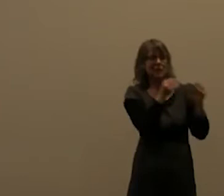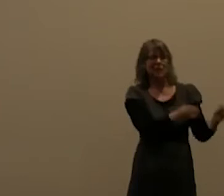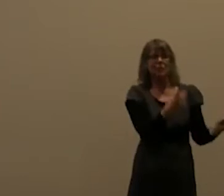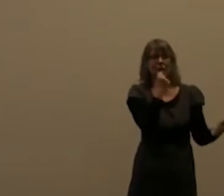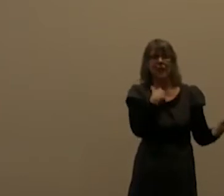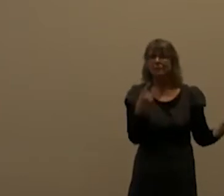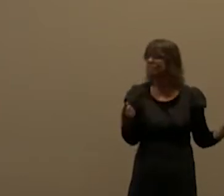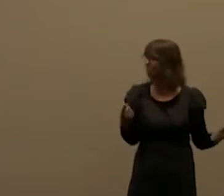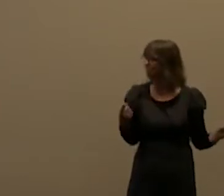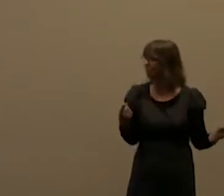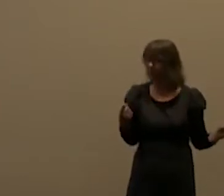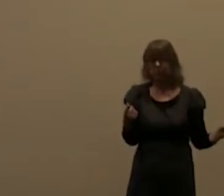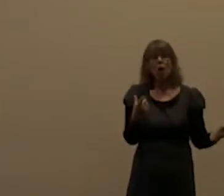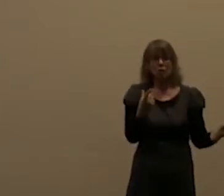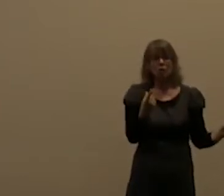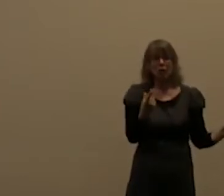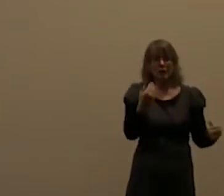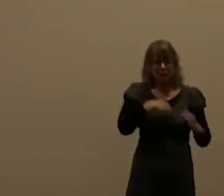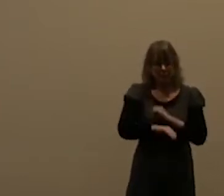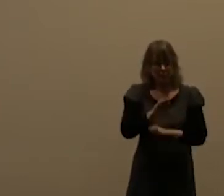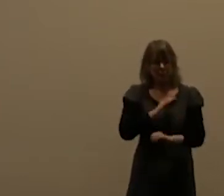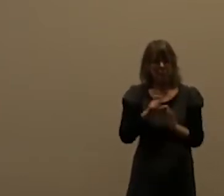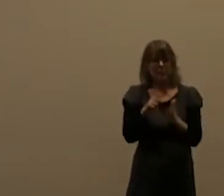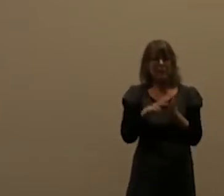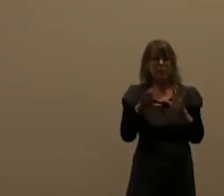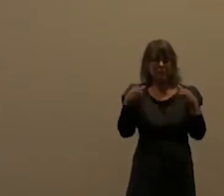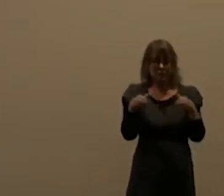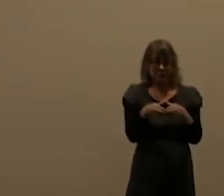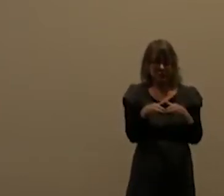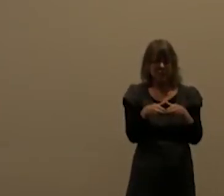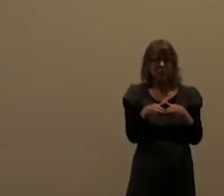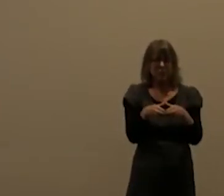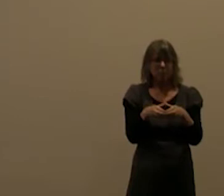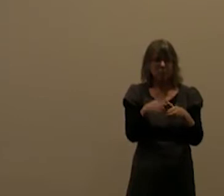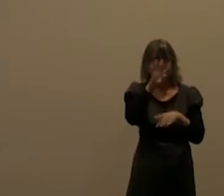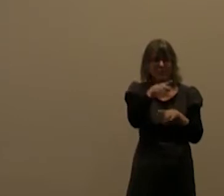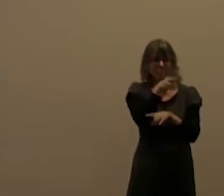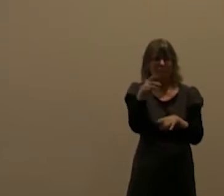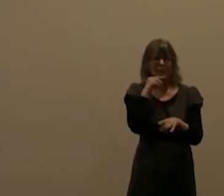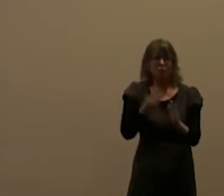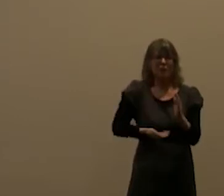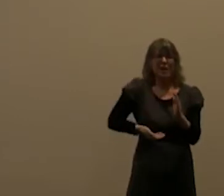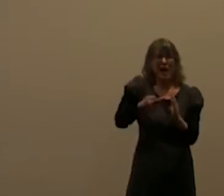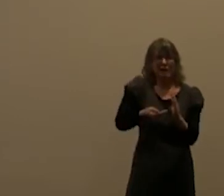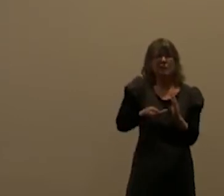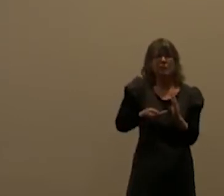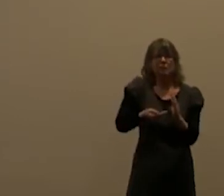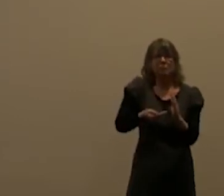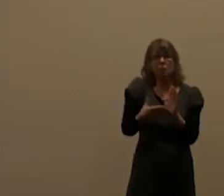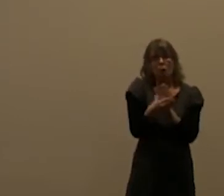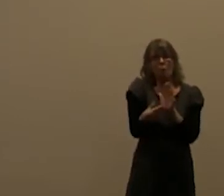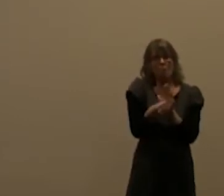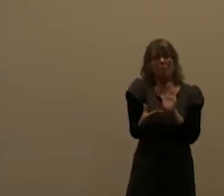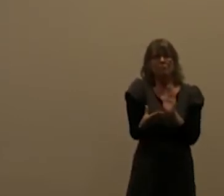can add a custom, you can customize it, like add another field, like copy or something like that, like someone that you want to copy, and it would be able to do